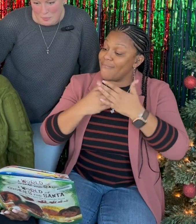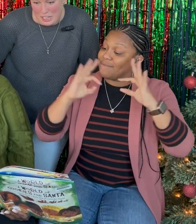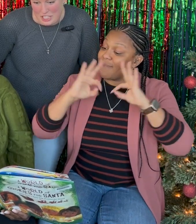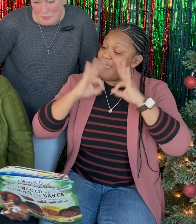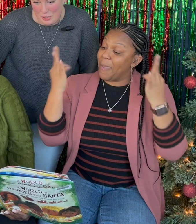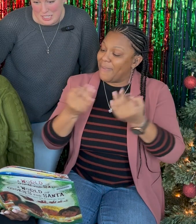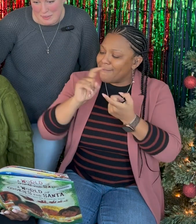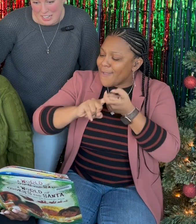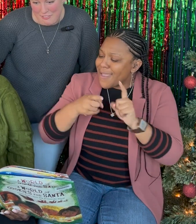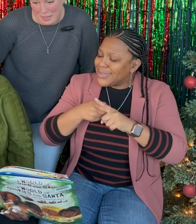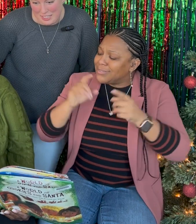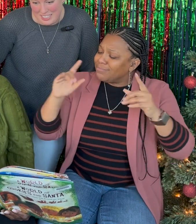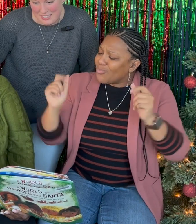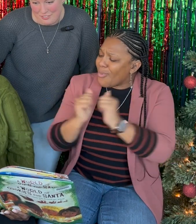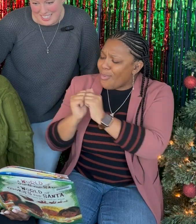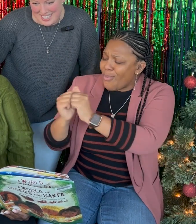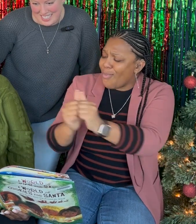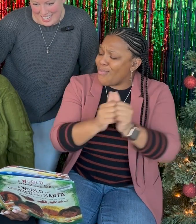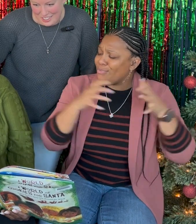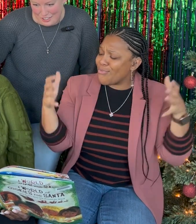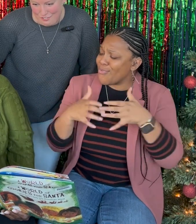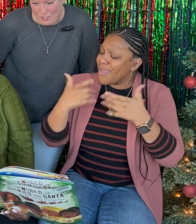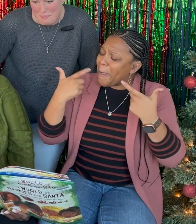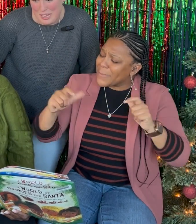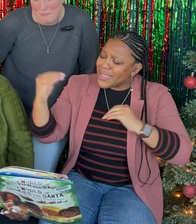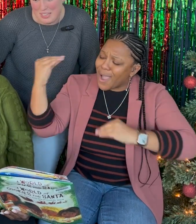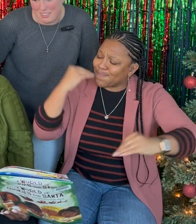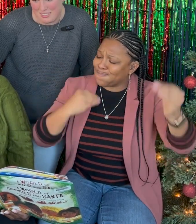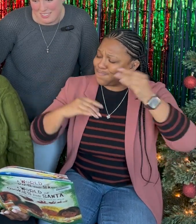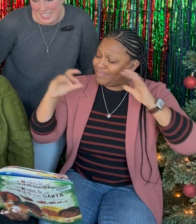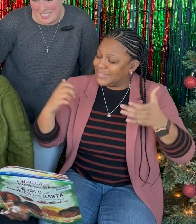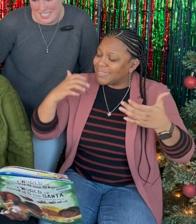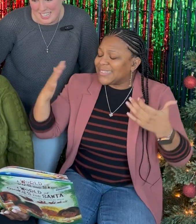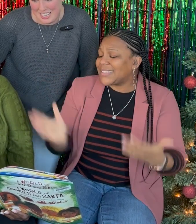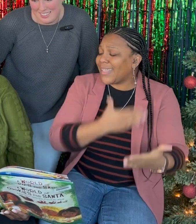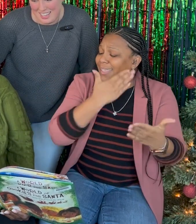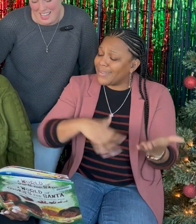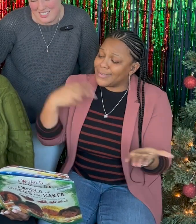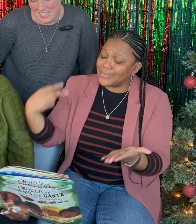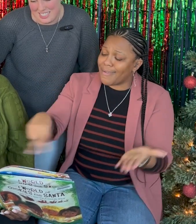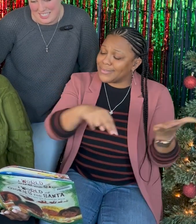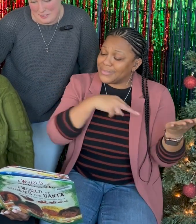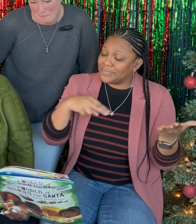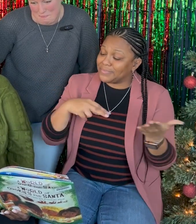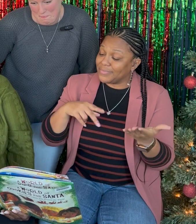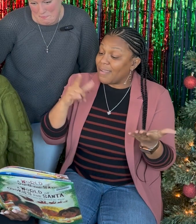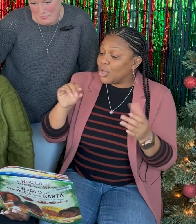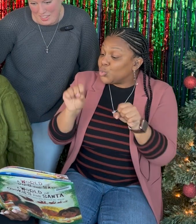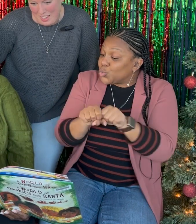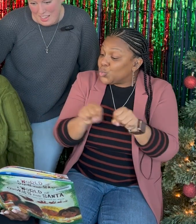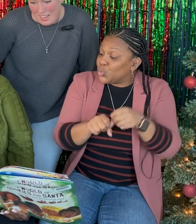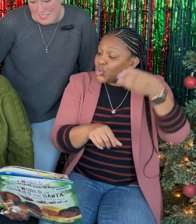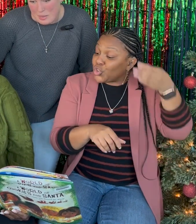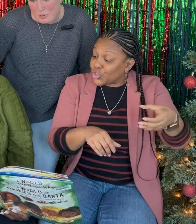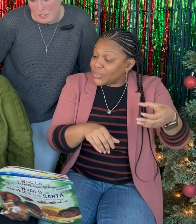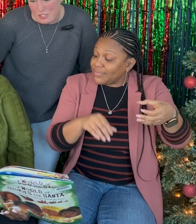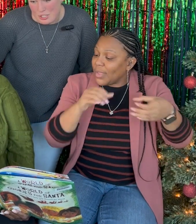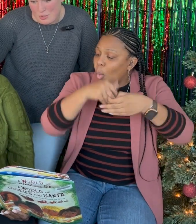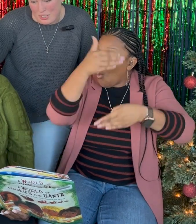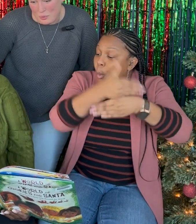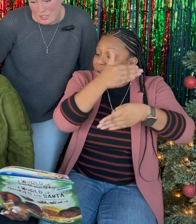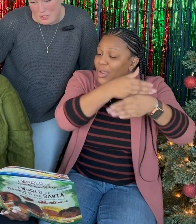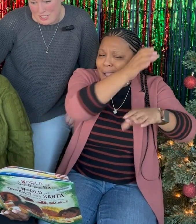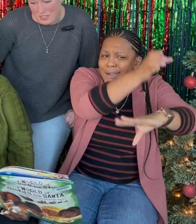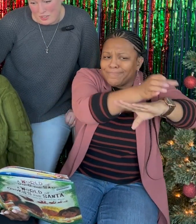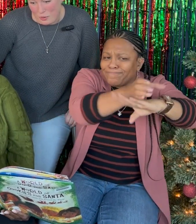That celebration brings many families and friends together for a big meal and singing and dancing. They put their